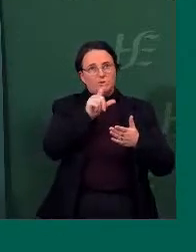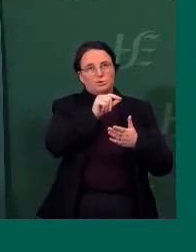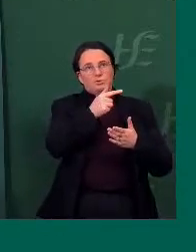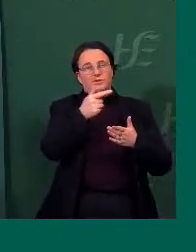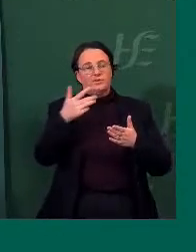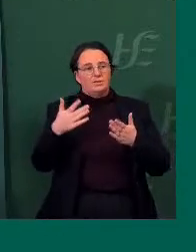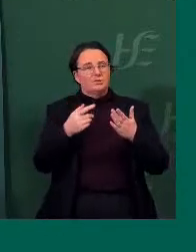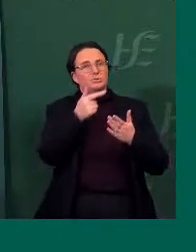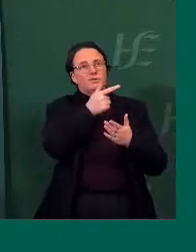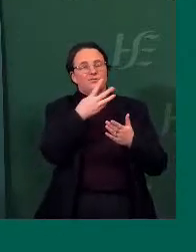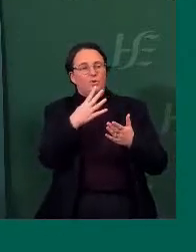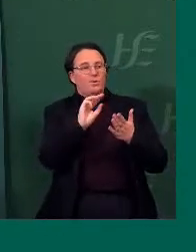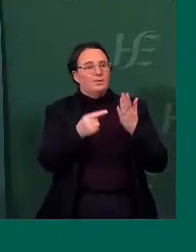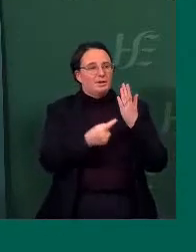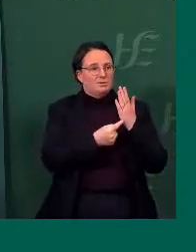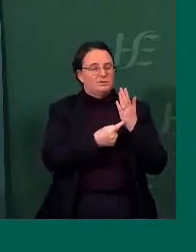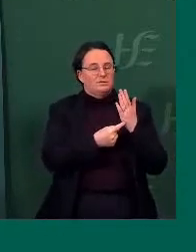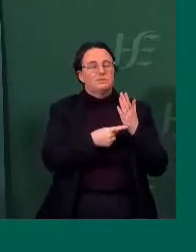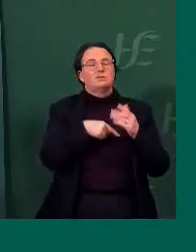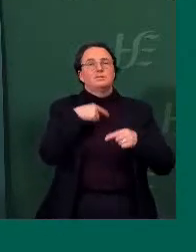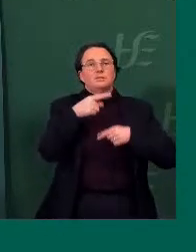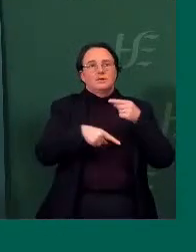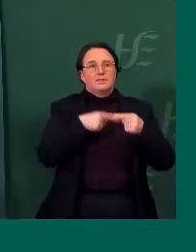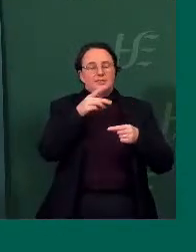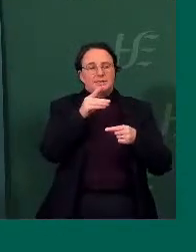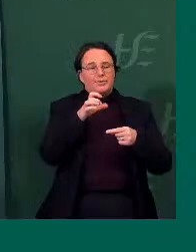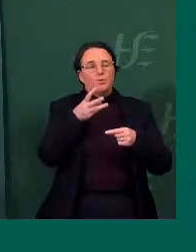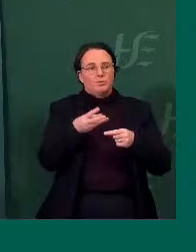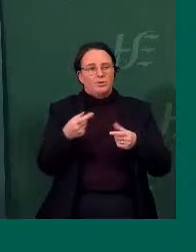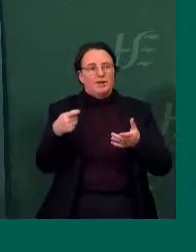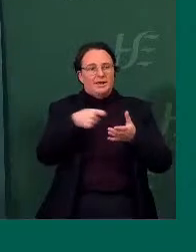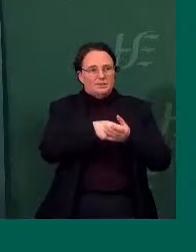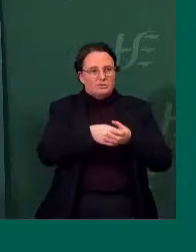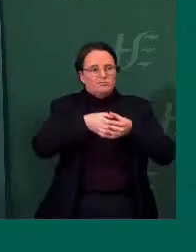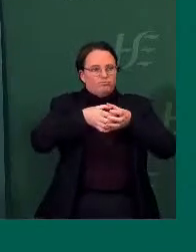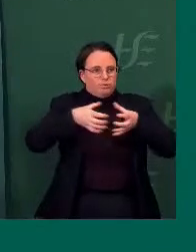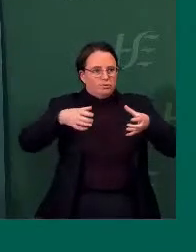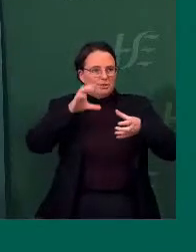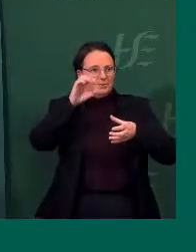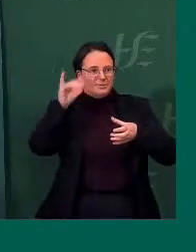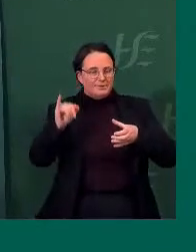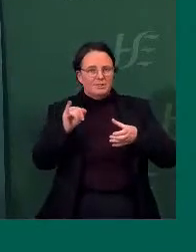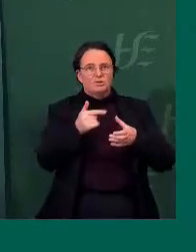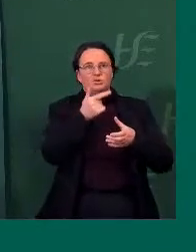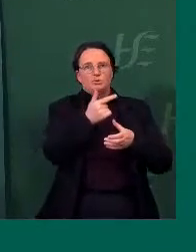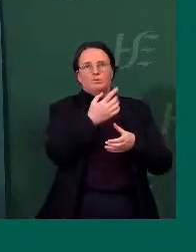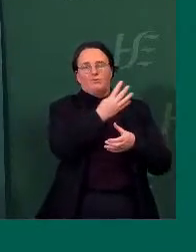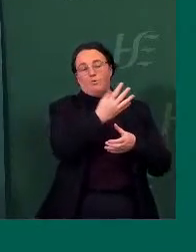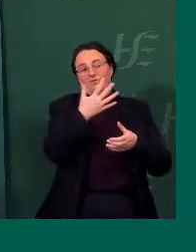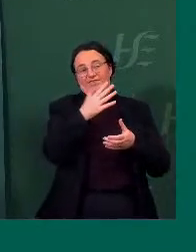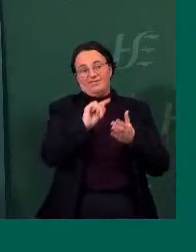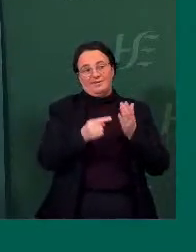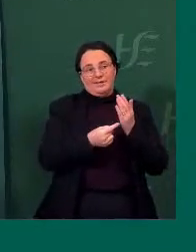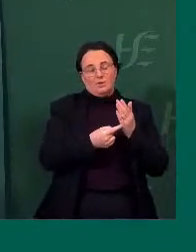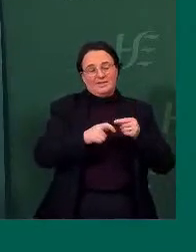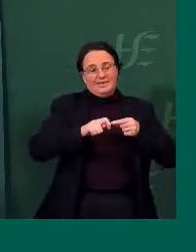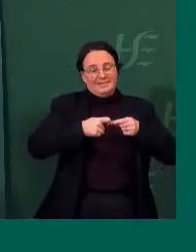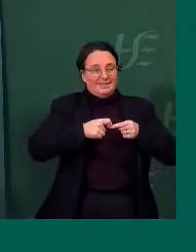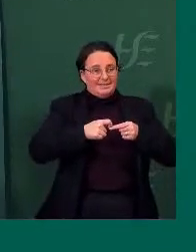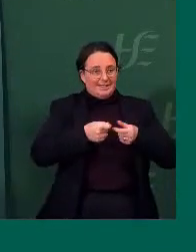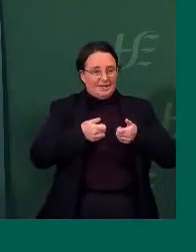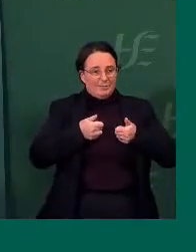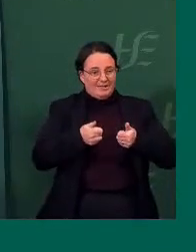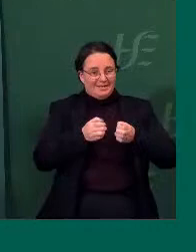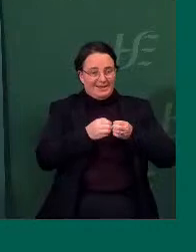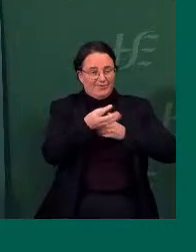220,000, 24,000, and by the end of December, further capacity will be introduced in terms of 245,000 testing capacity per